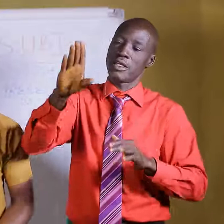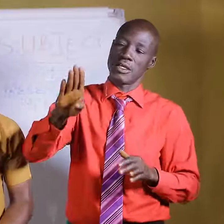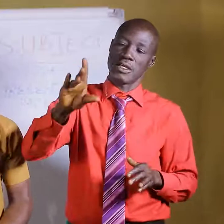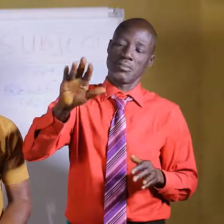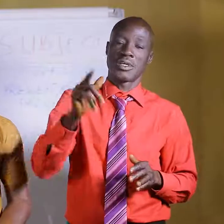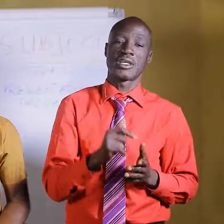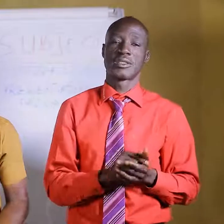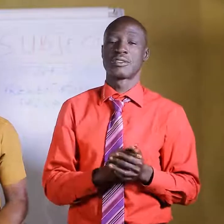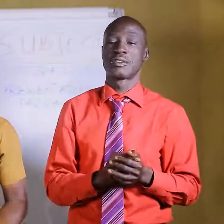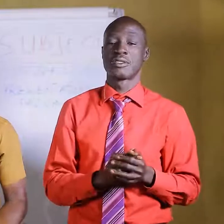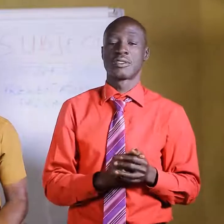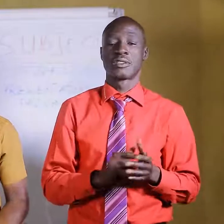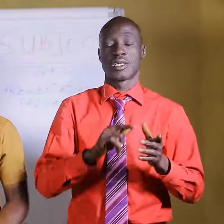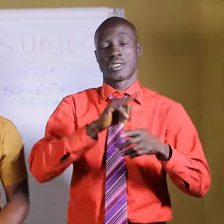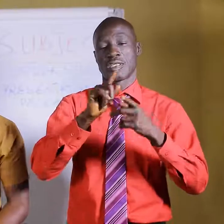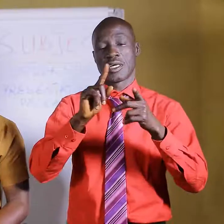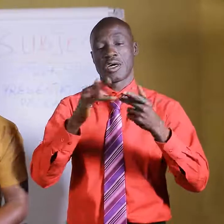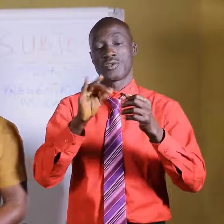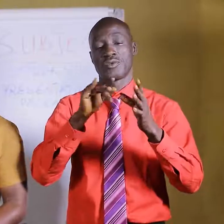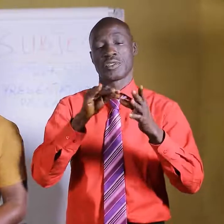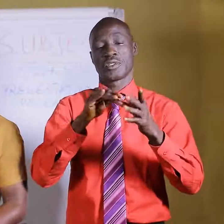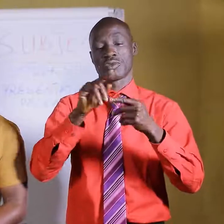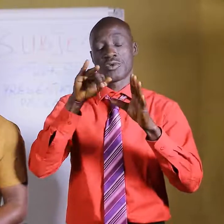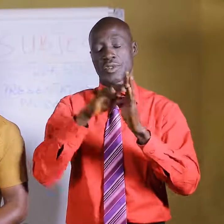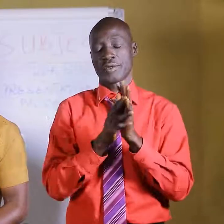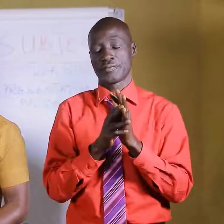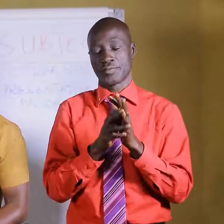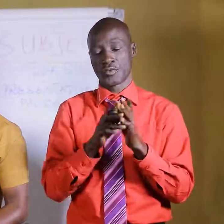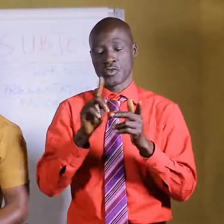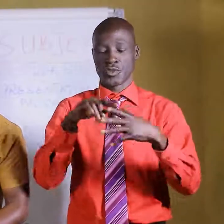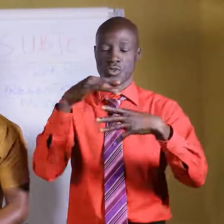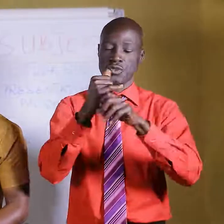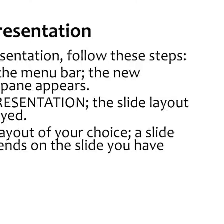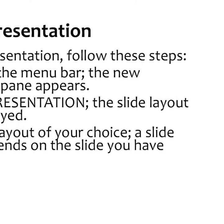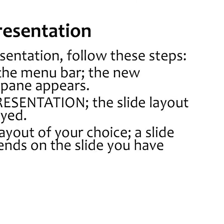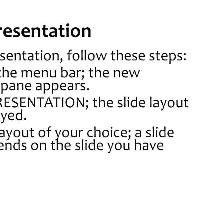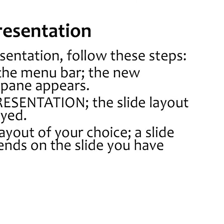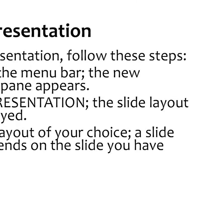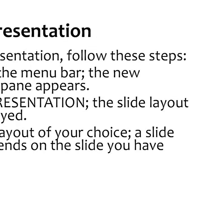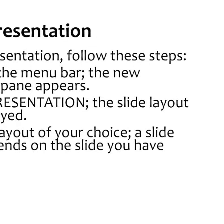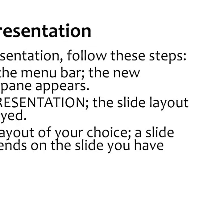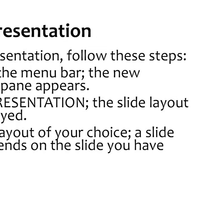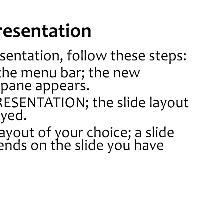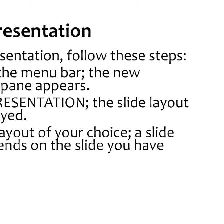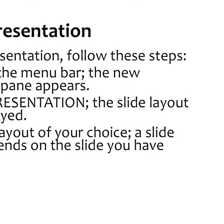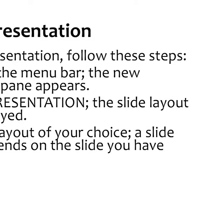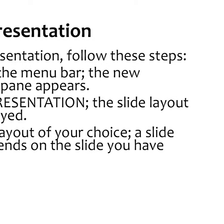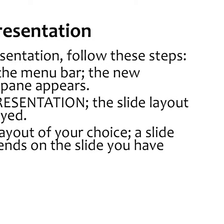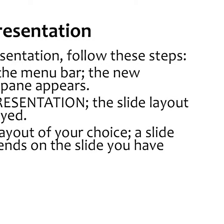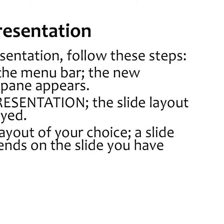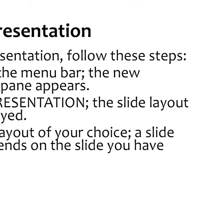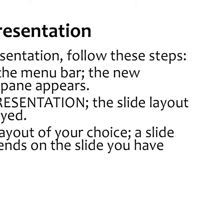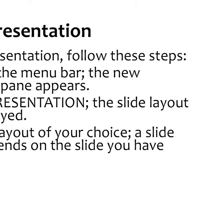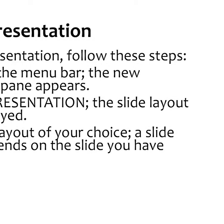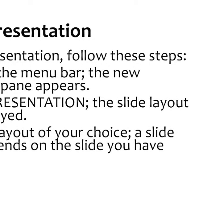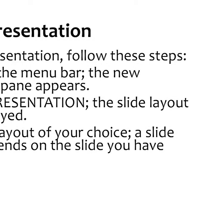is how you go about getting to a blank document. To create a blank presentation, you follow the following steps.